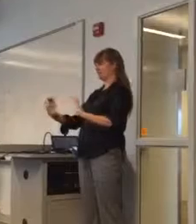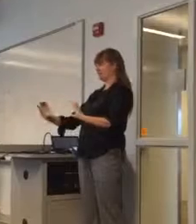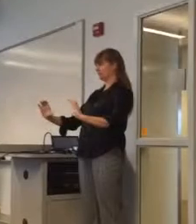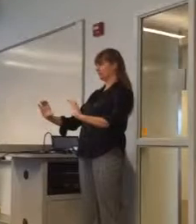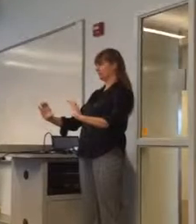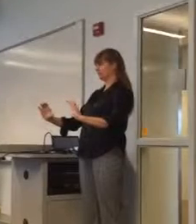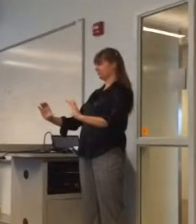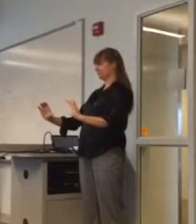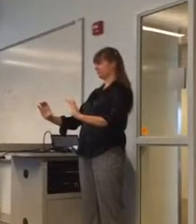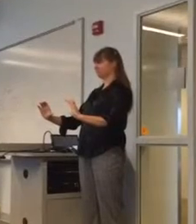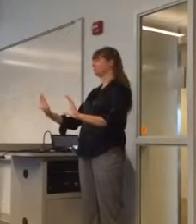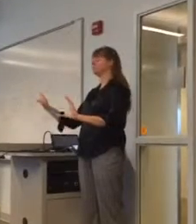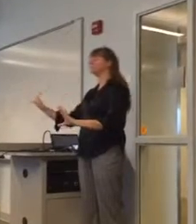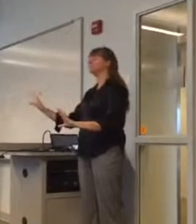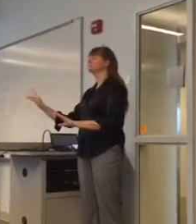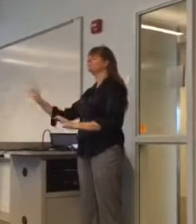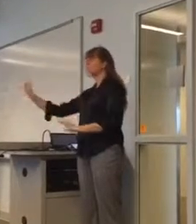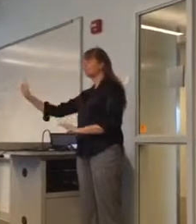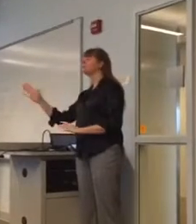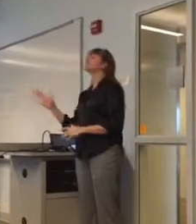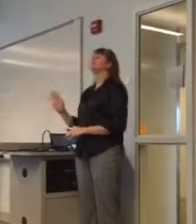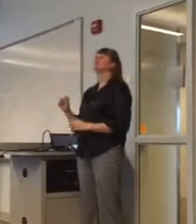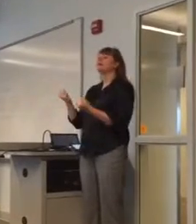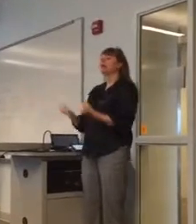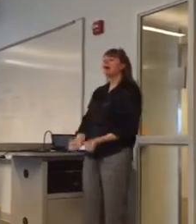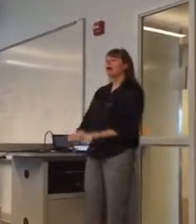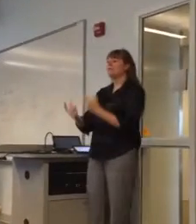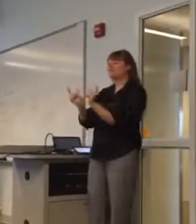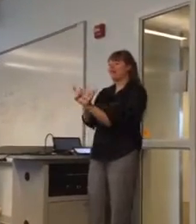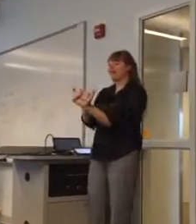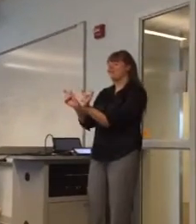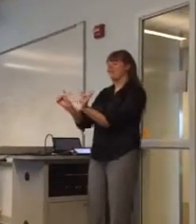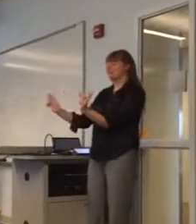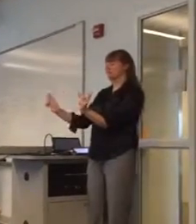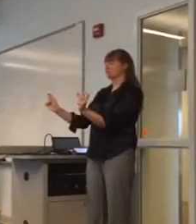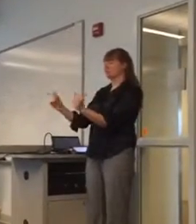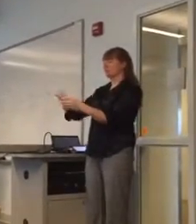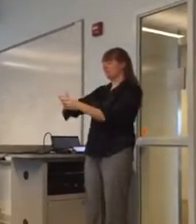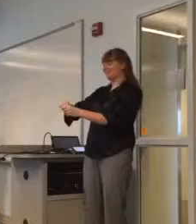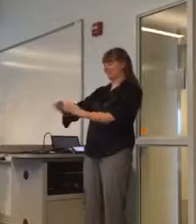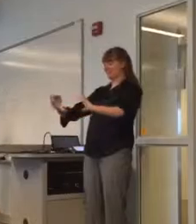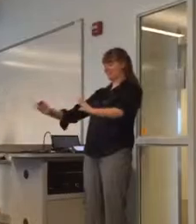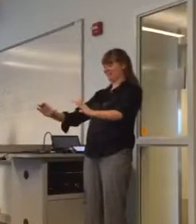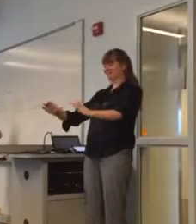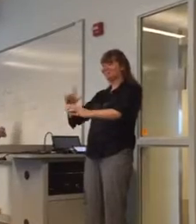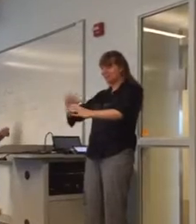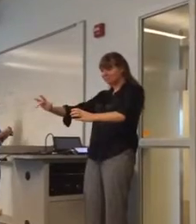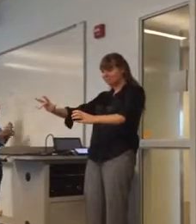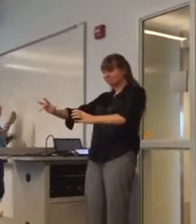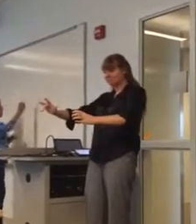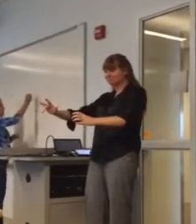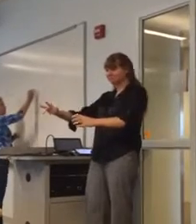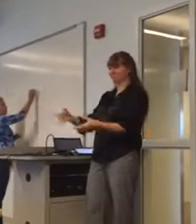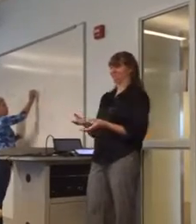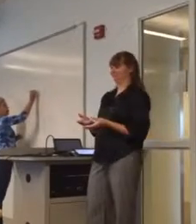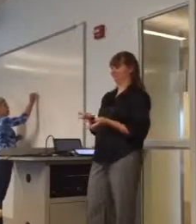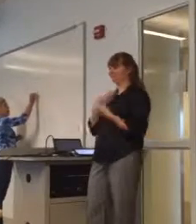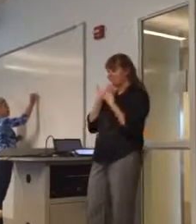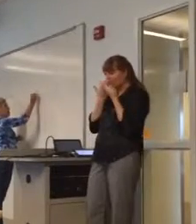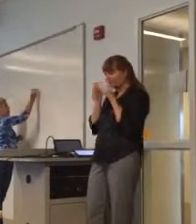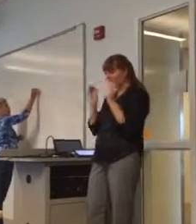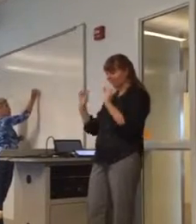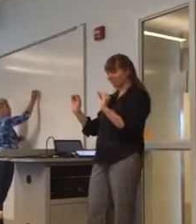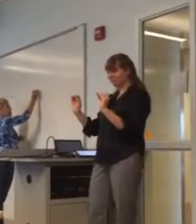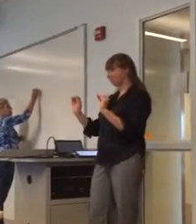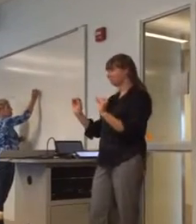1. No, how many elements are in the empty set? None. So if I have